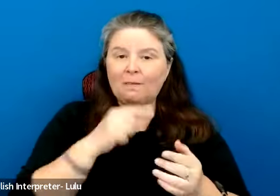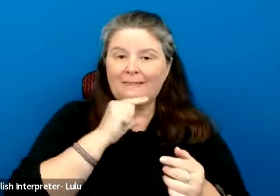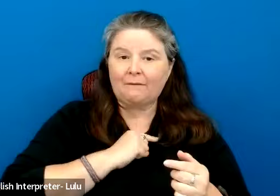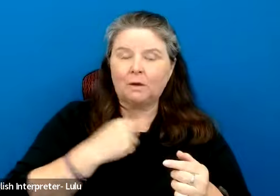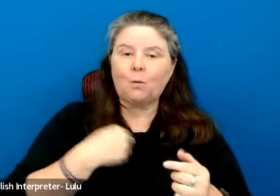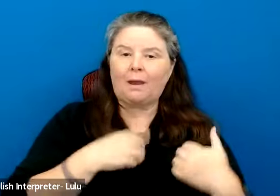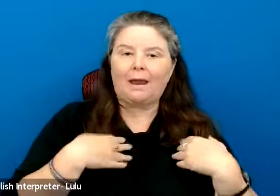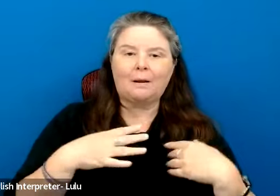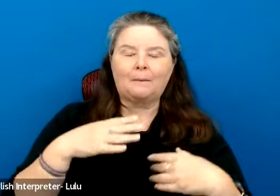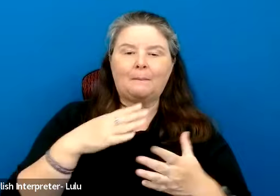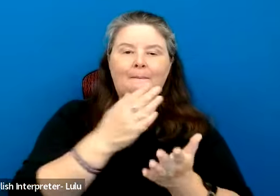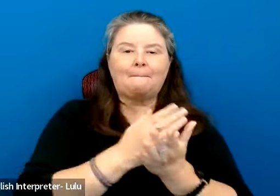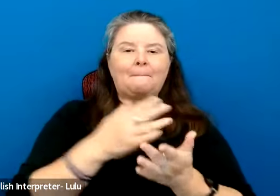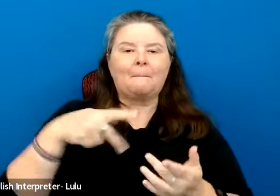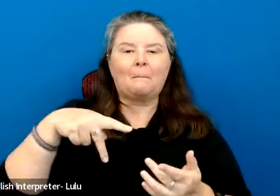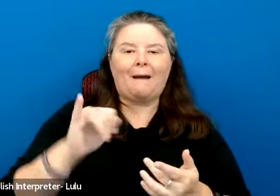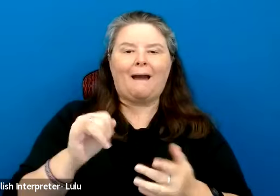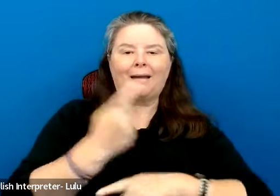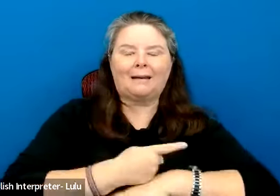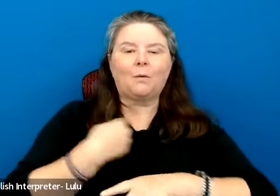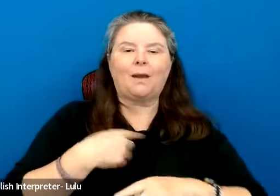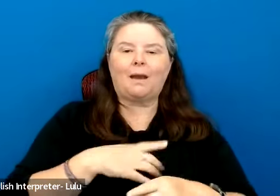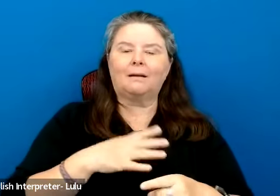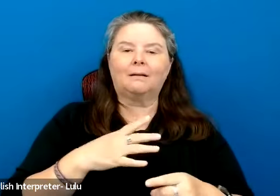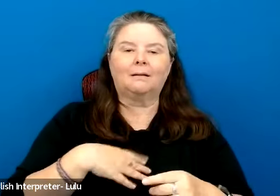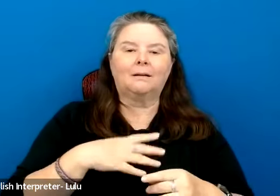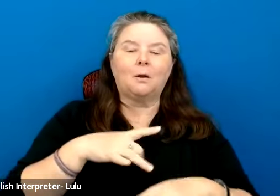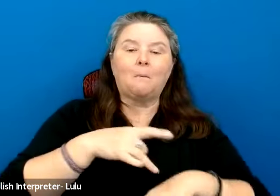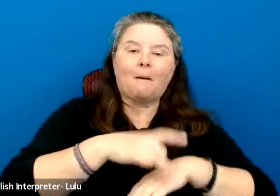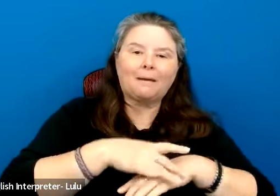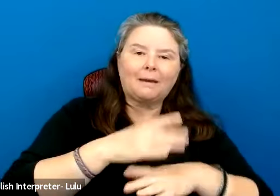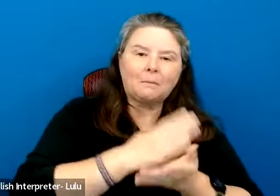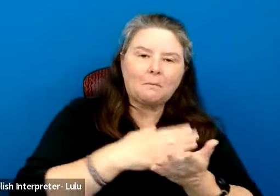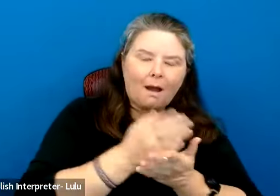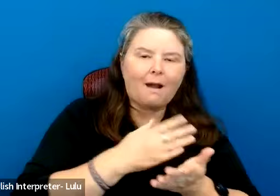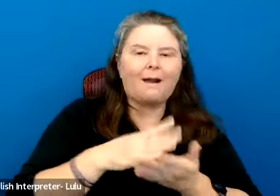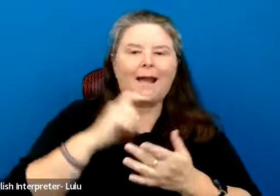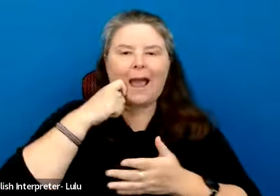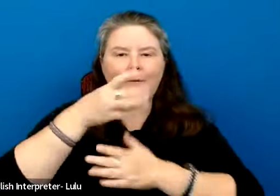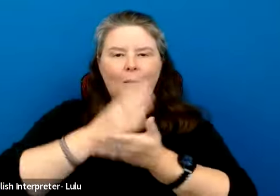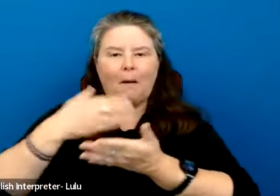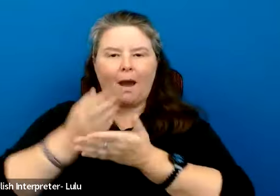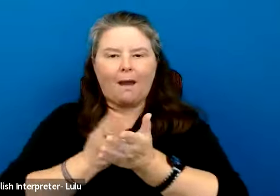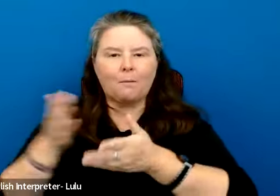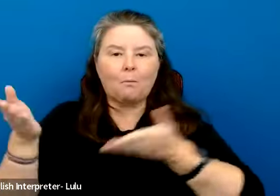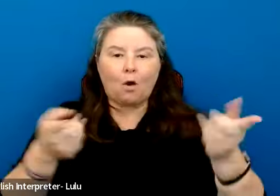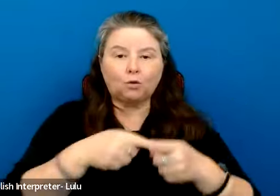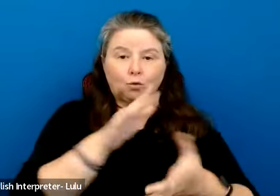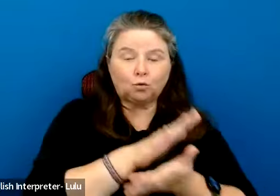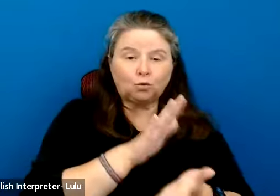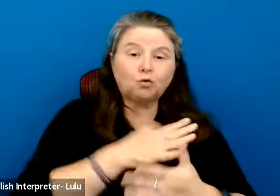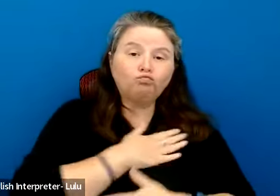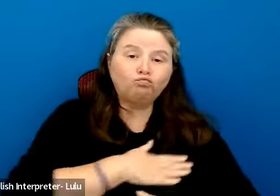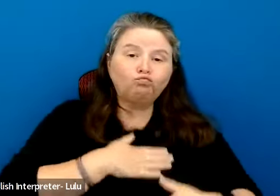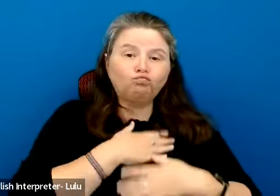we had Pie Day. And so we had pumpkin pies and apple pies delivered to the schools. And so it's a appreciation efforts for the